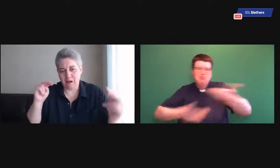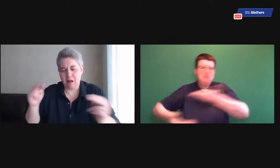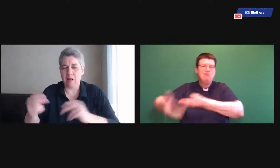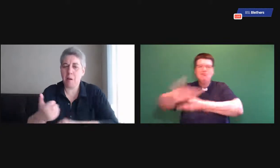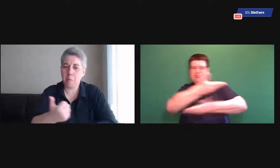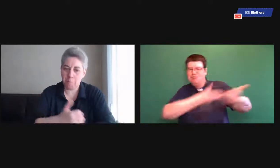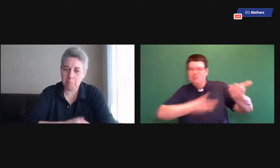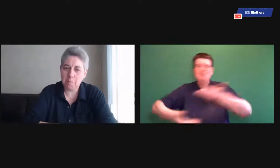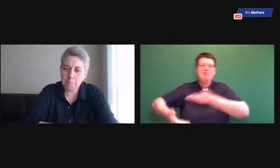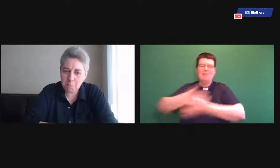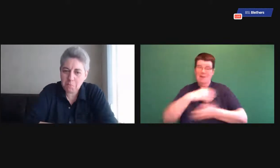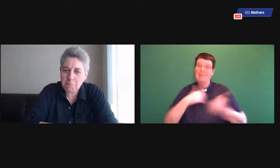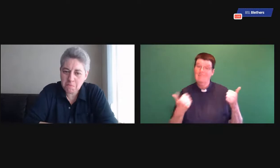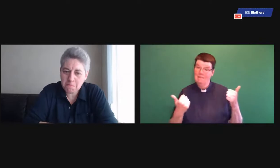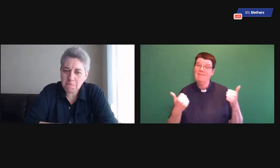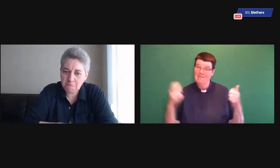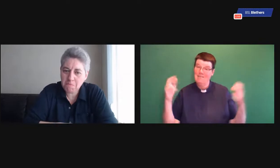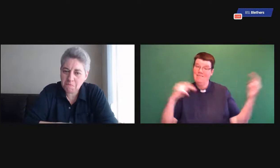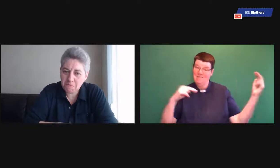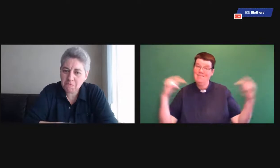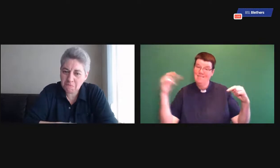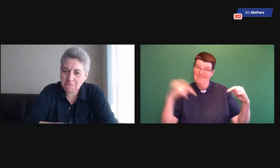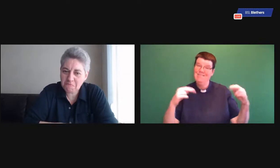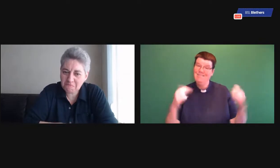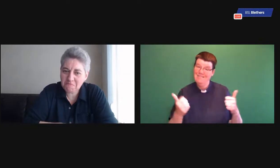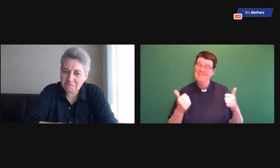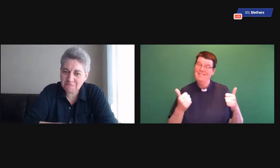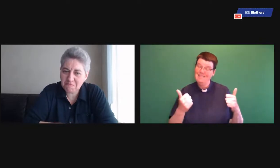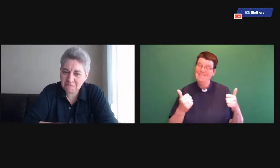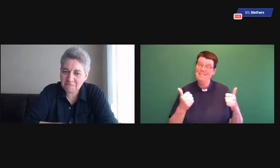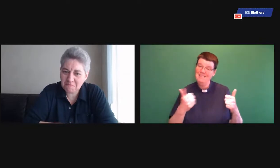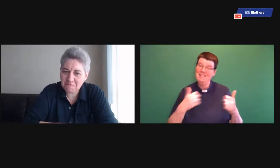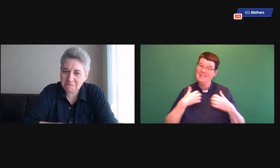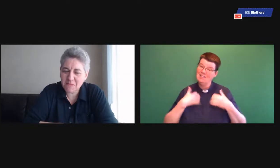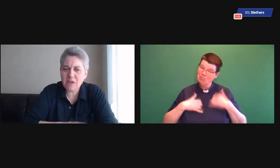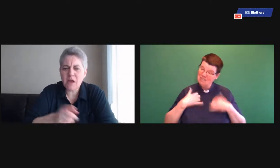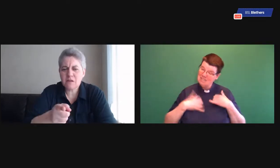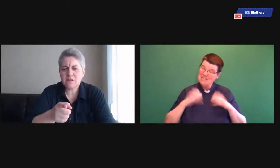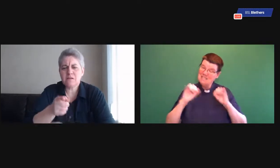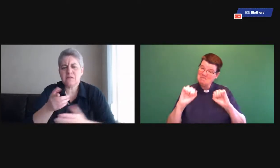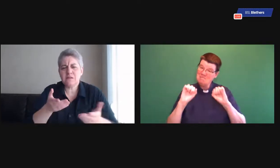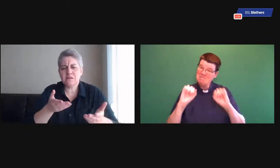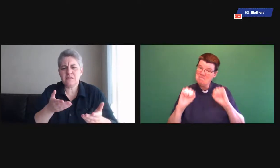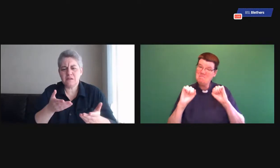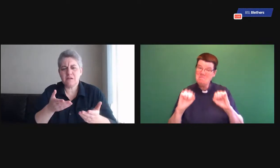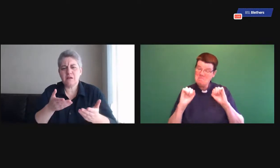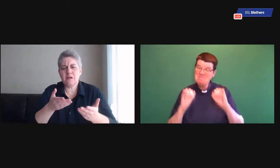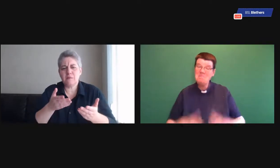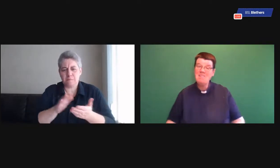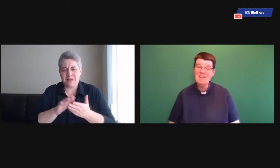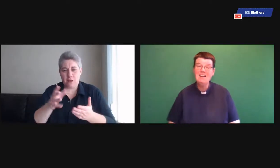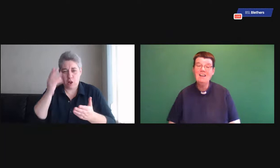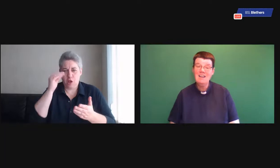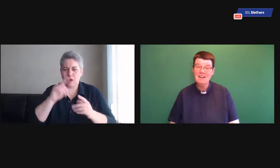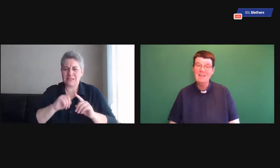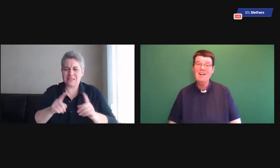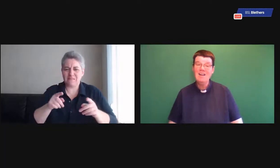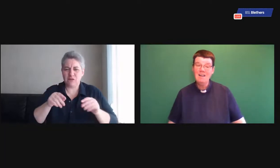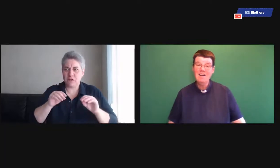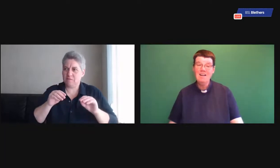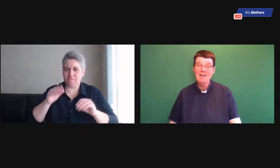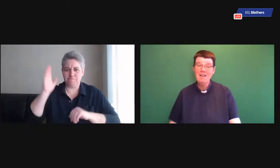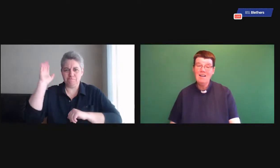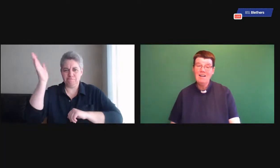be quite divisive. So we used to have lots of debates about that and look at different perspectives, and I found that